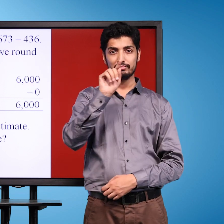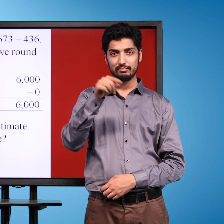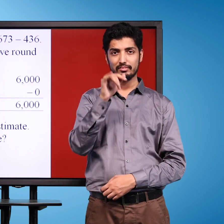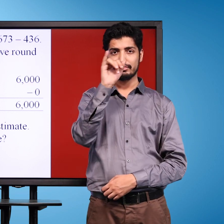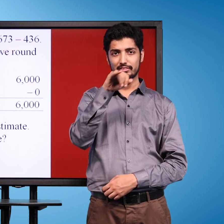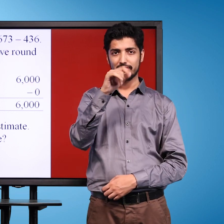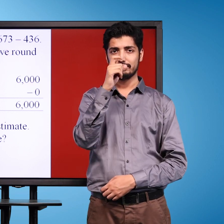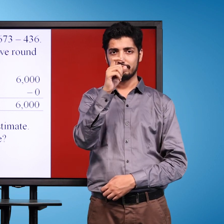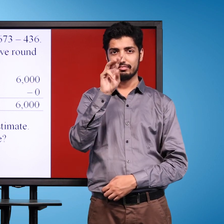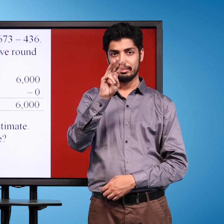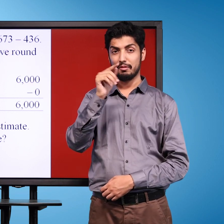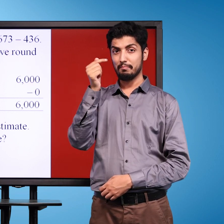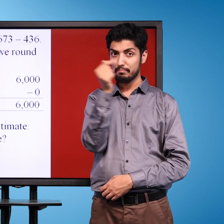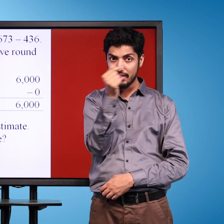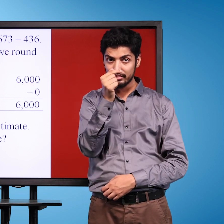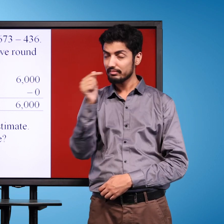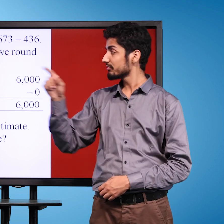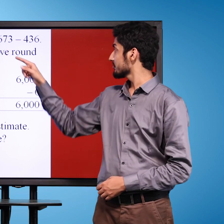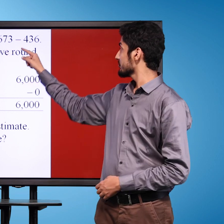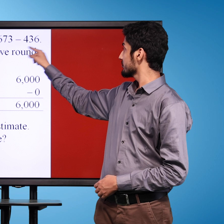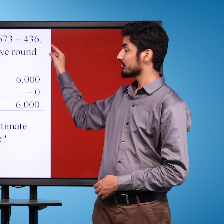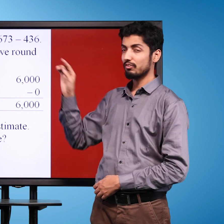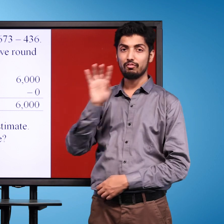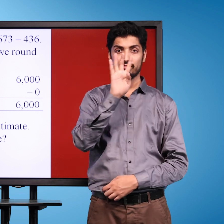5,673 minus 436.